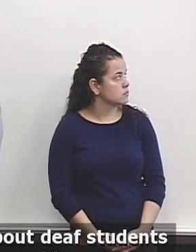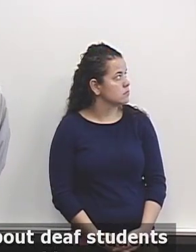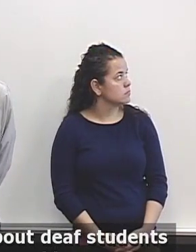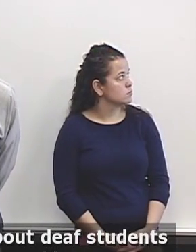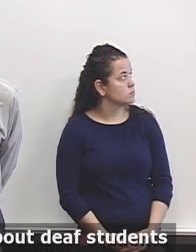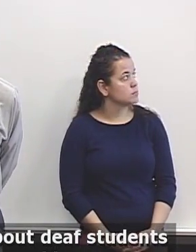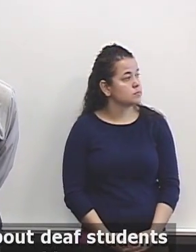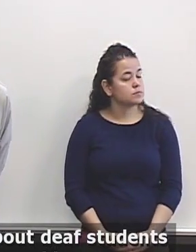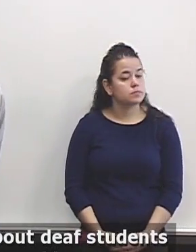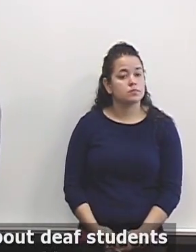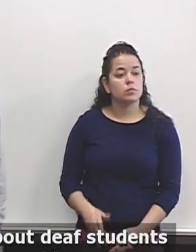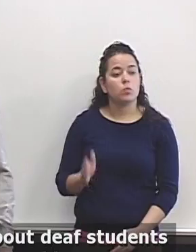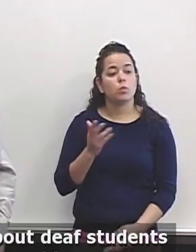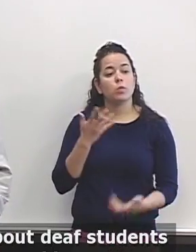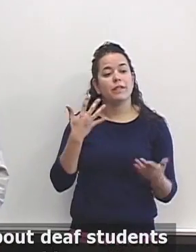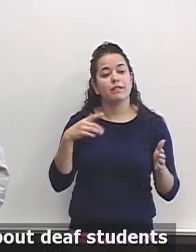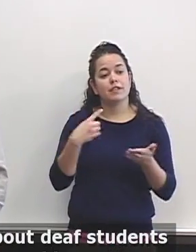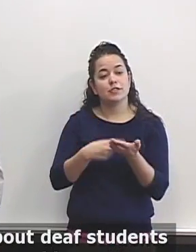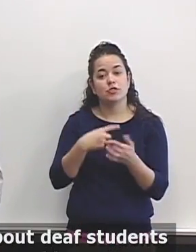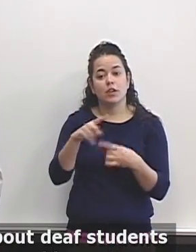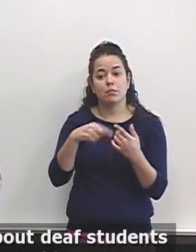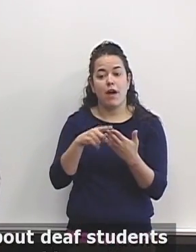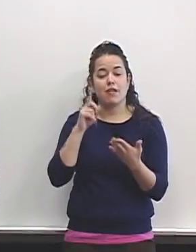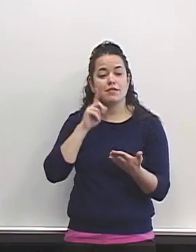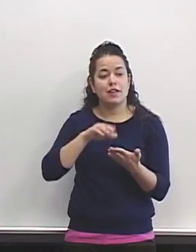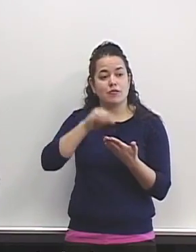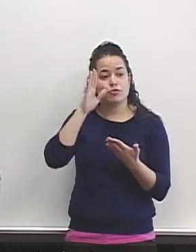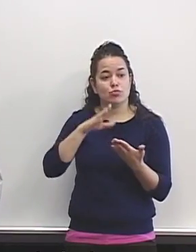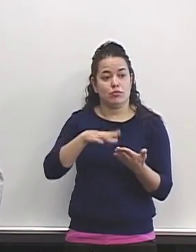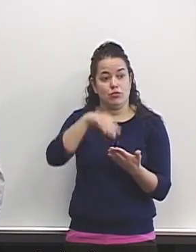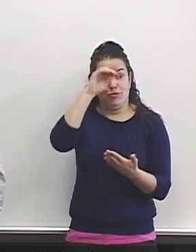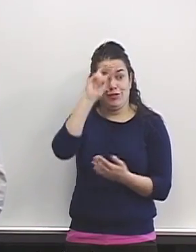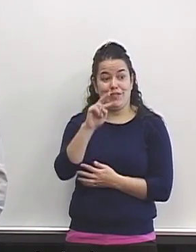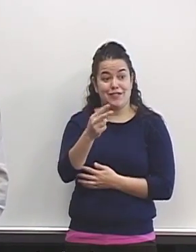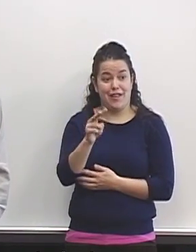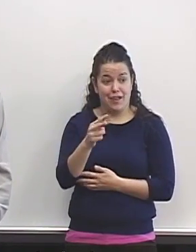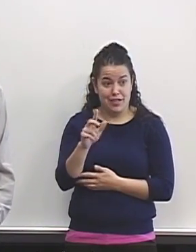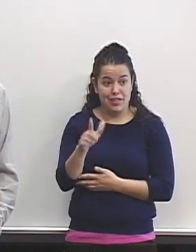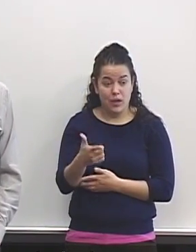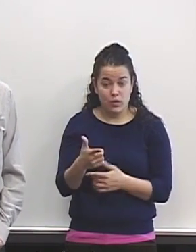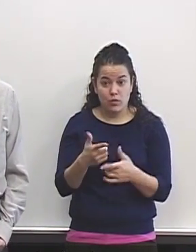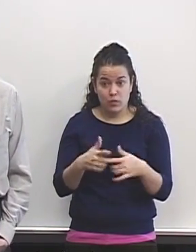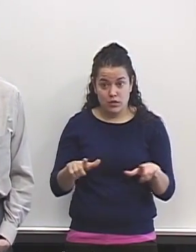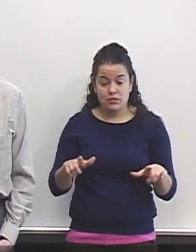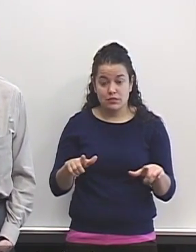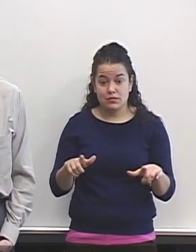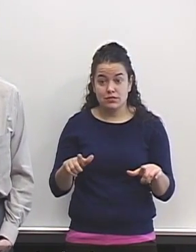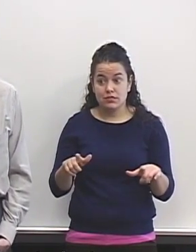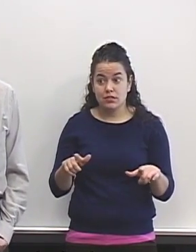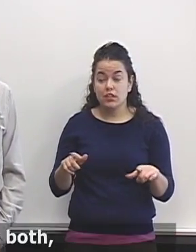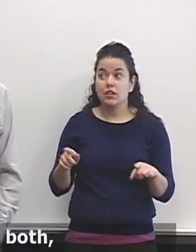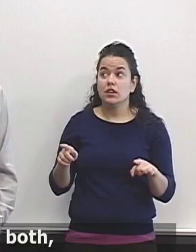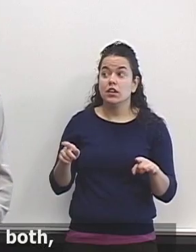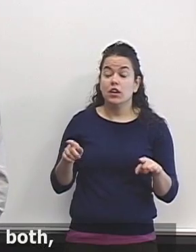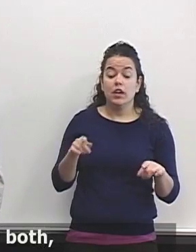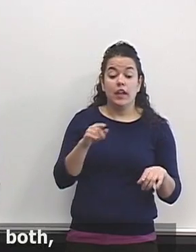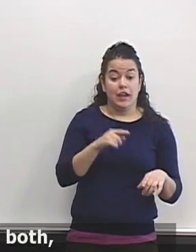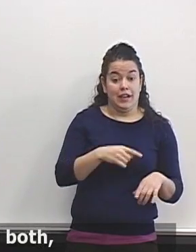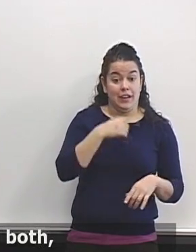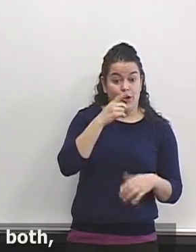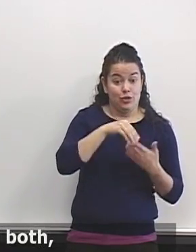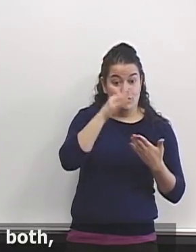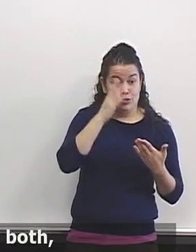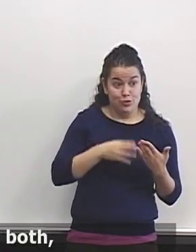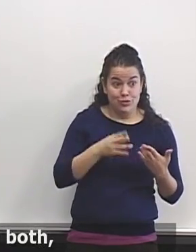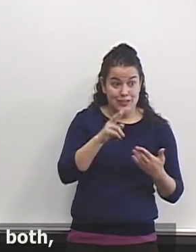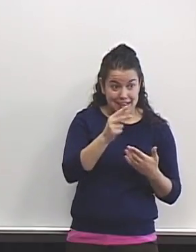We've talked about deaf students learning a second language, and hearing students For both, it's a